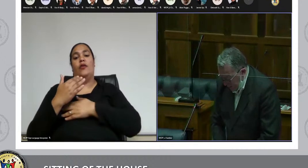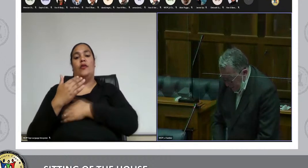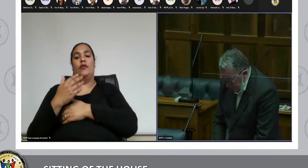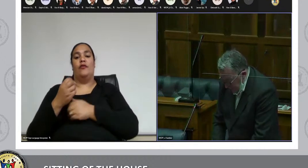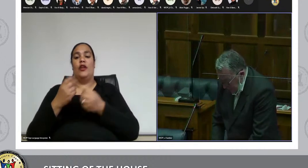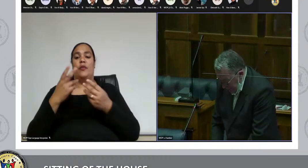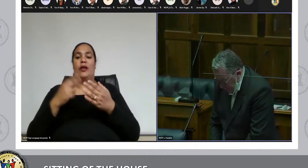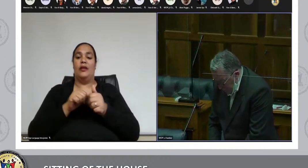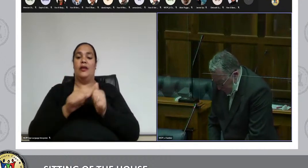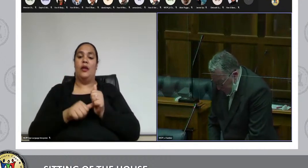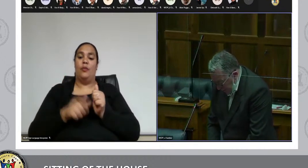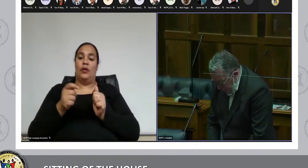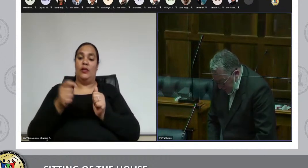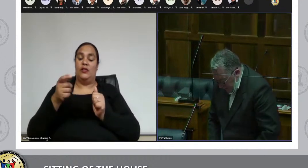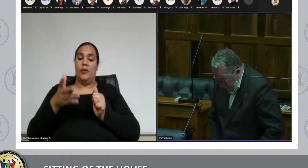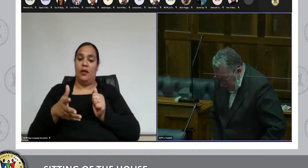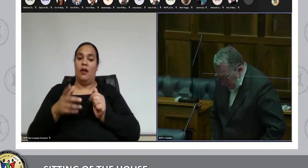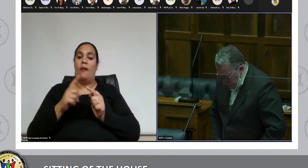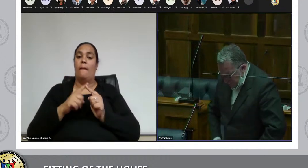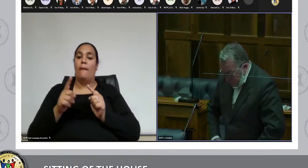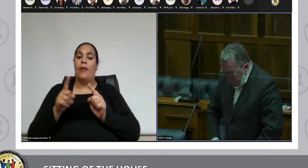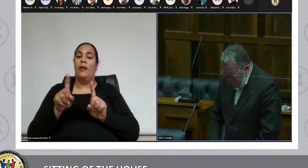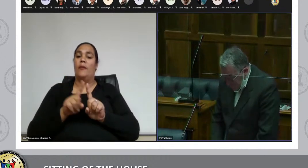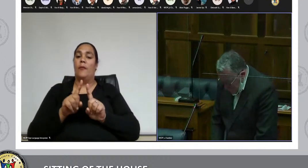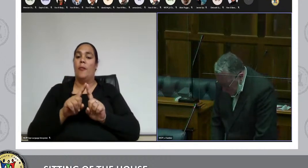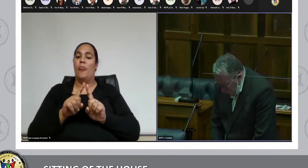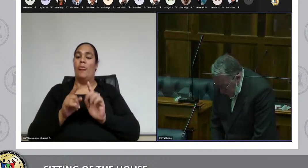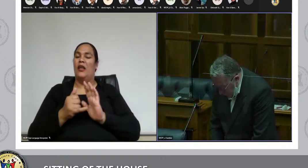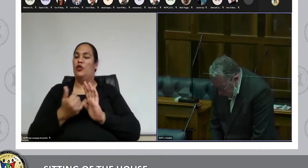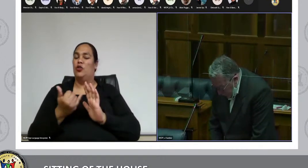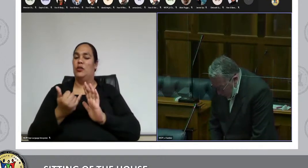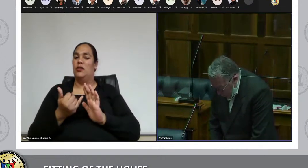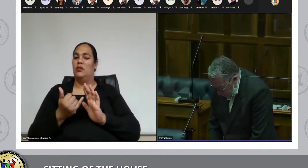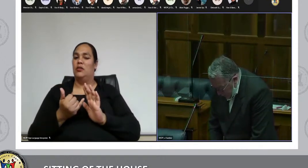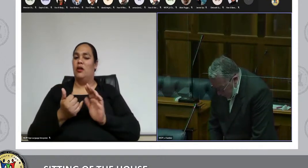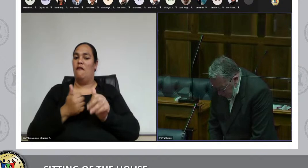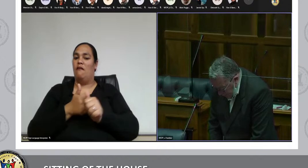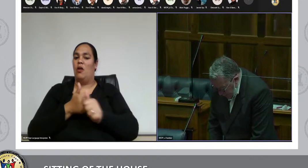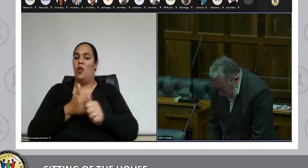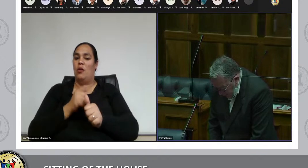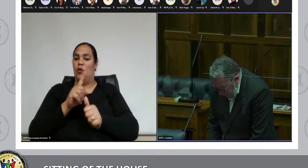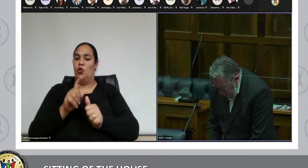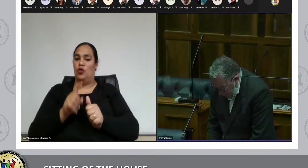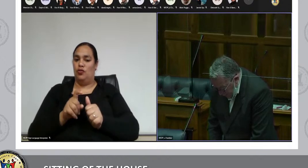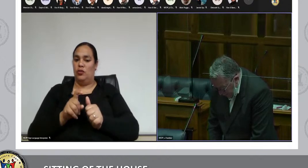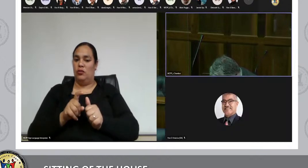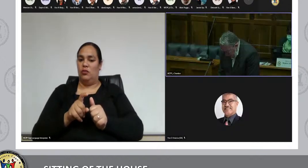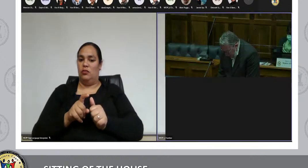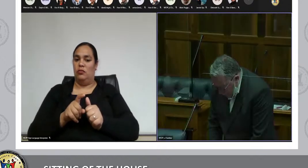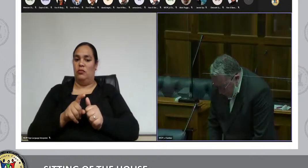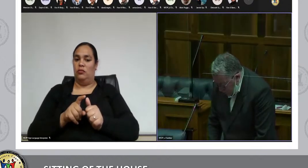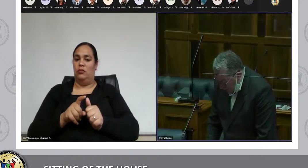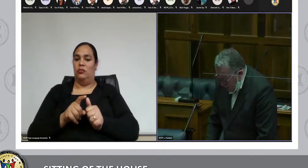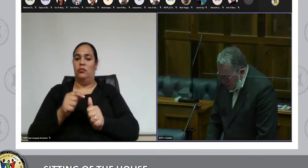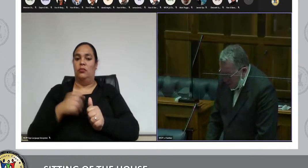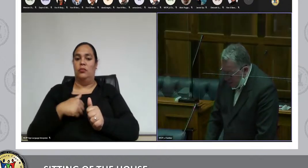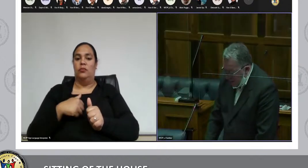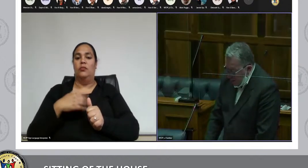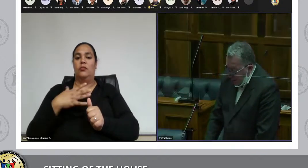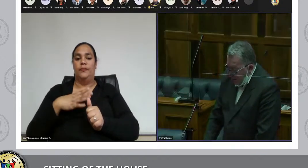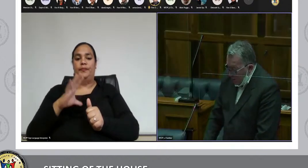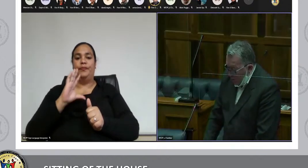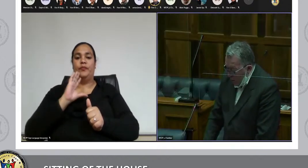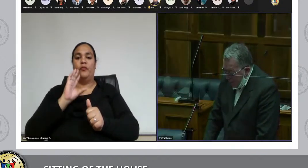Deputy Speaker. Just as a follow-up question, I want to